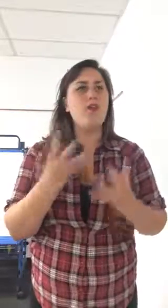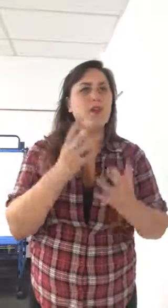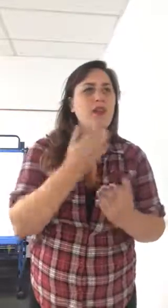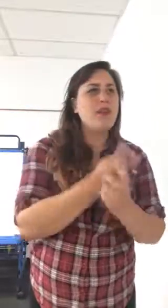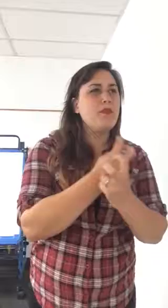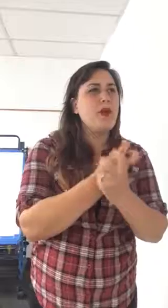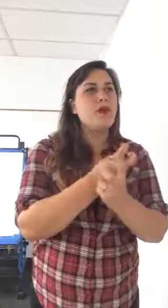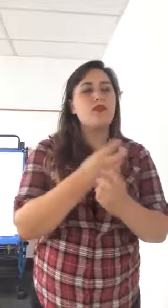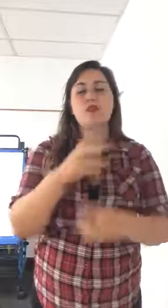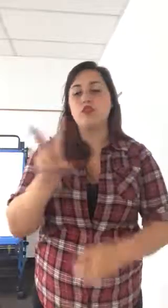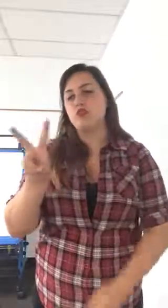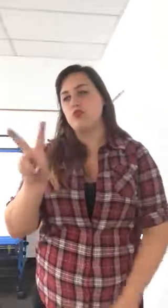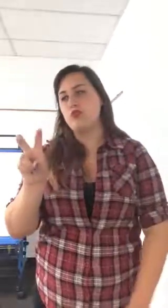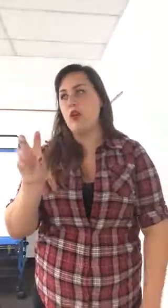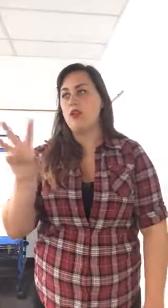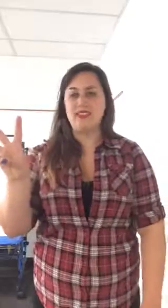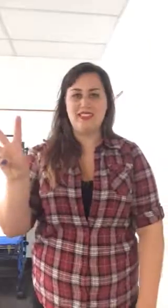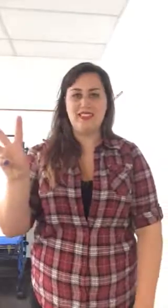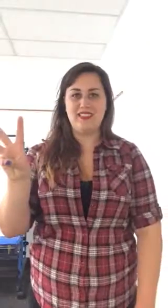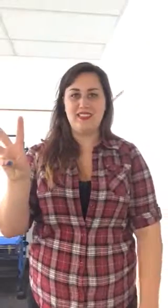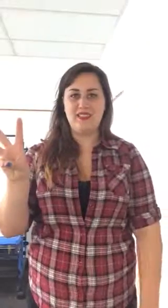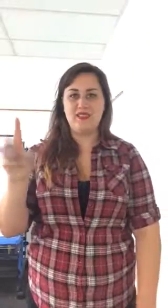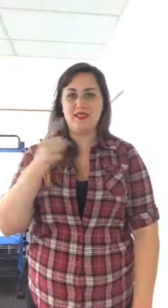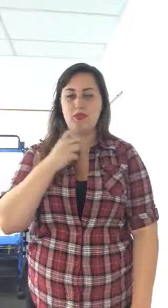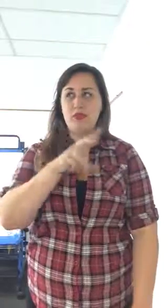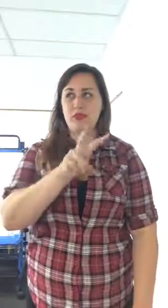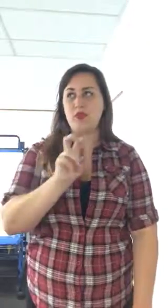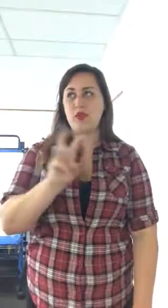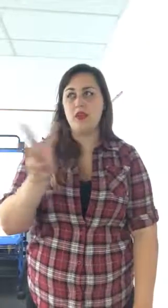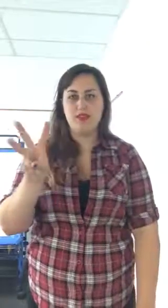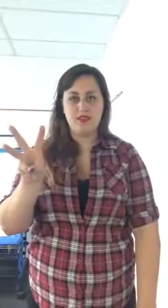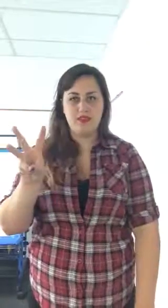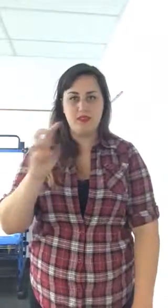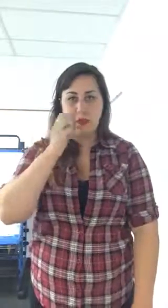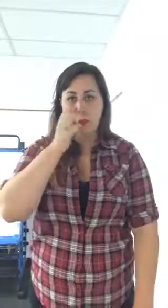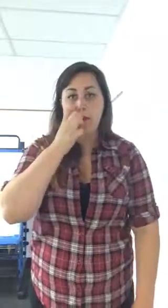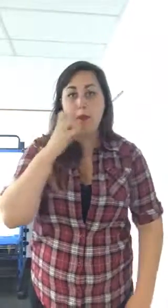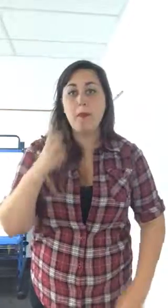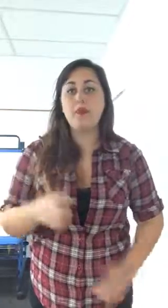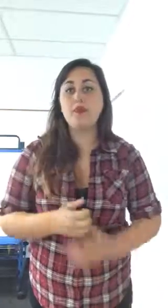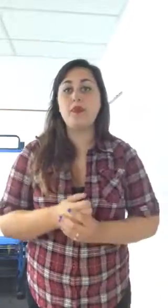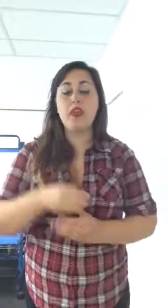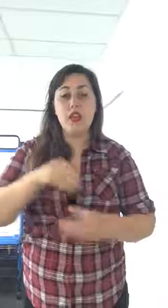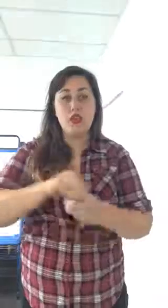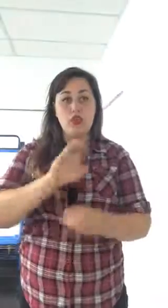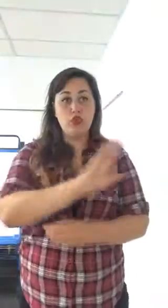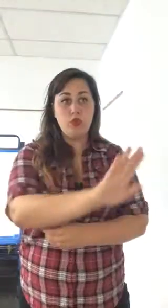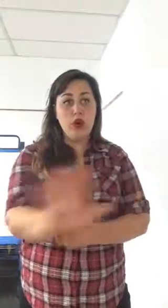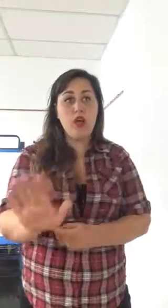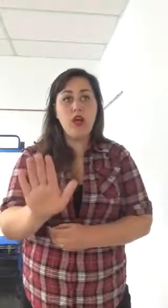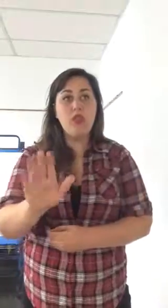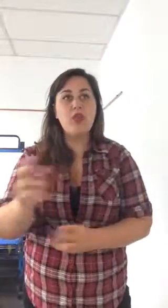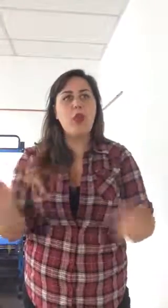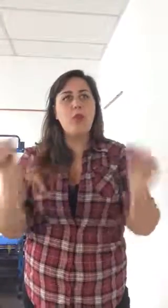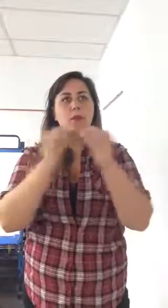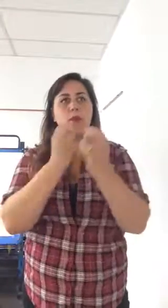average? You guys told me 206 the other day. 206 bones. And in you guys, there's even more than there is in me.